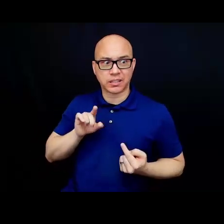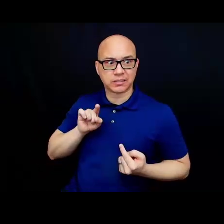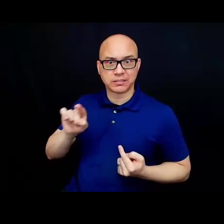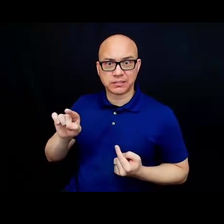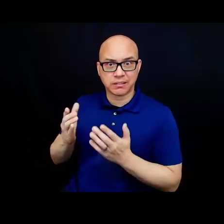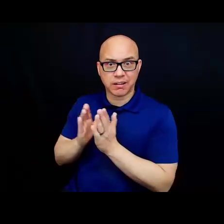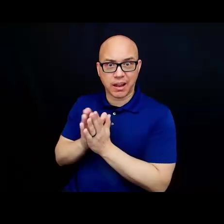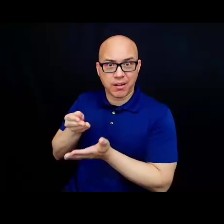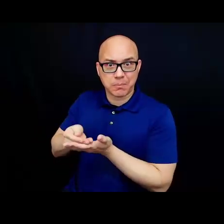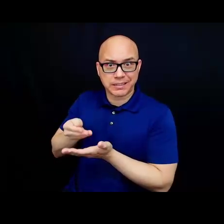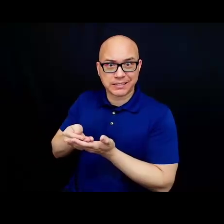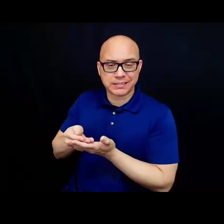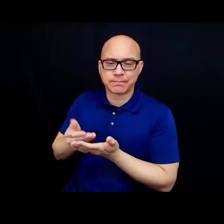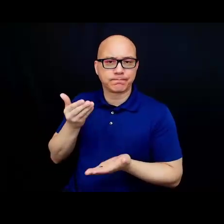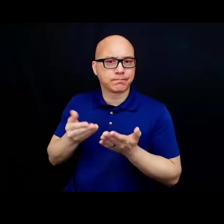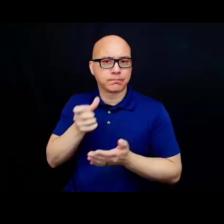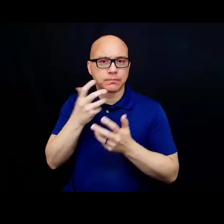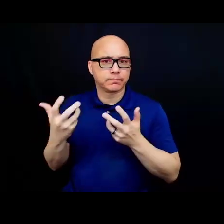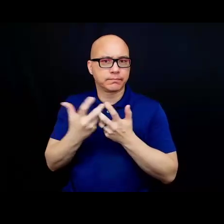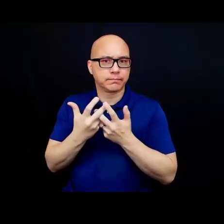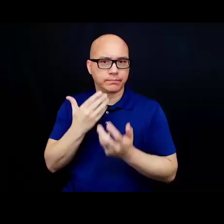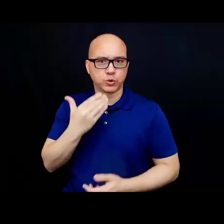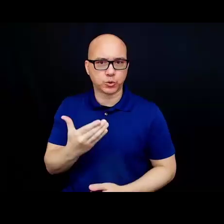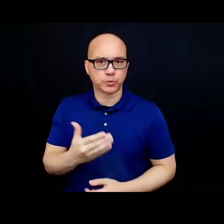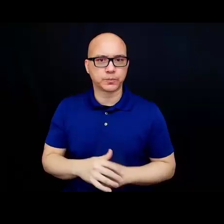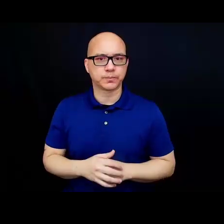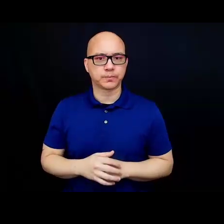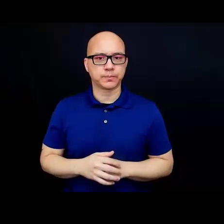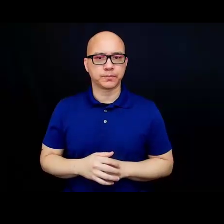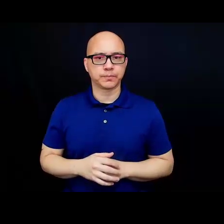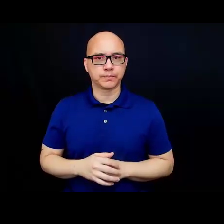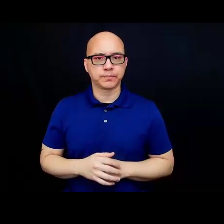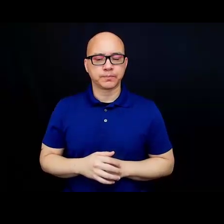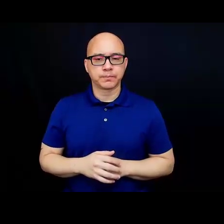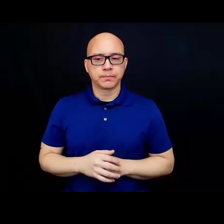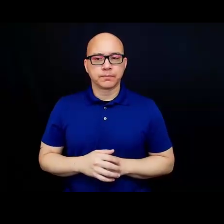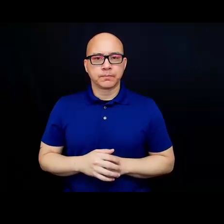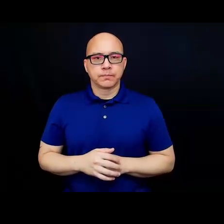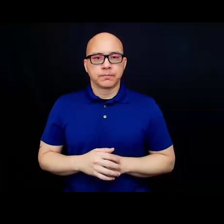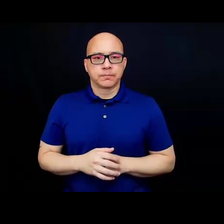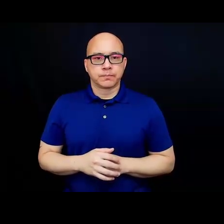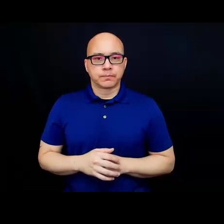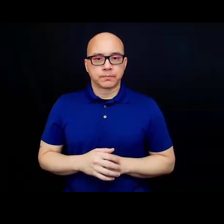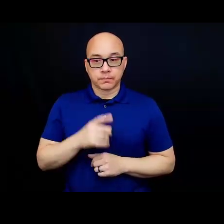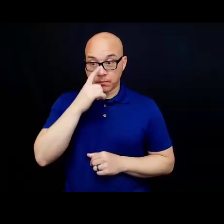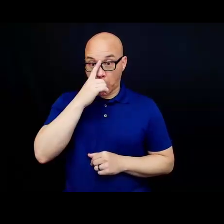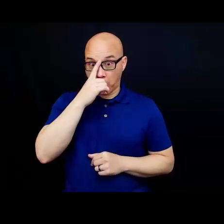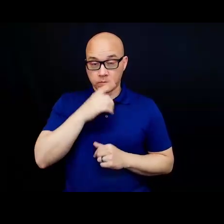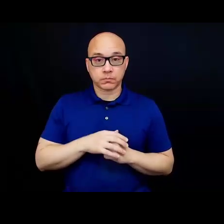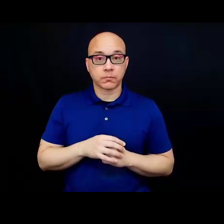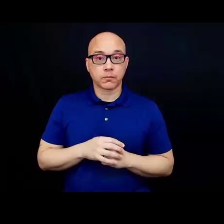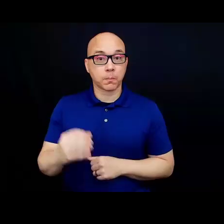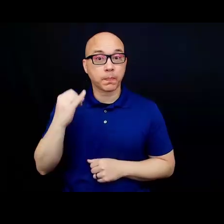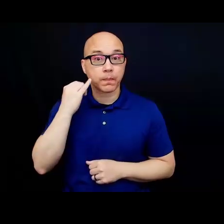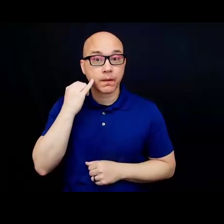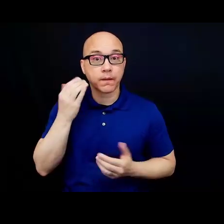loan may not be the time for you to look for a loan. If you've had a loss in